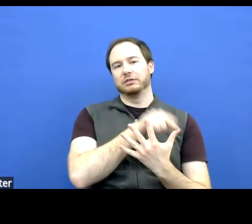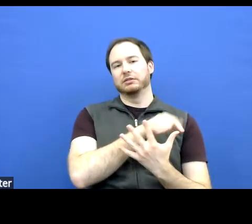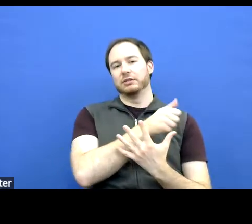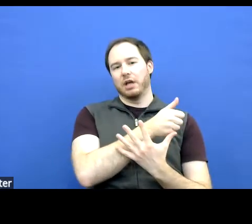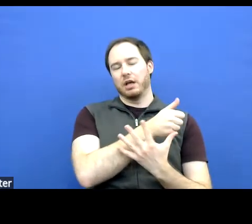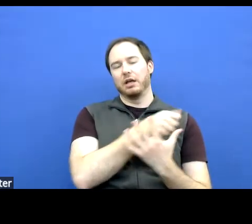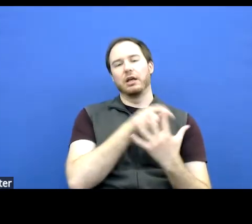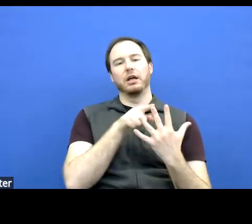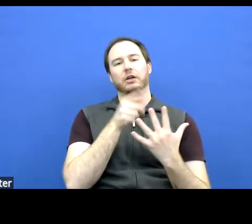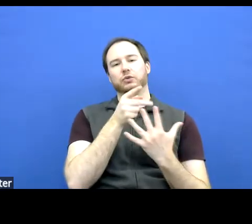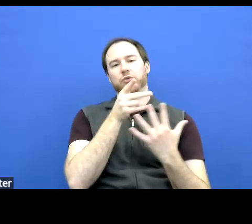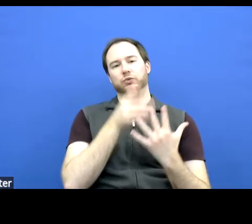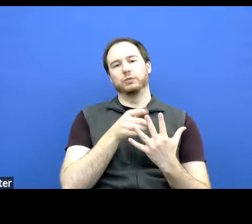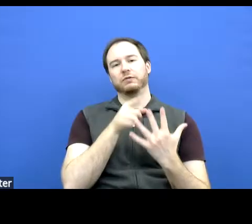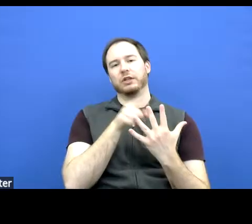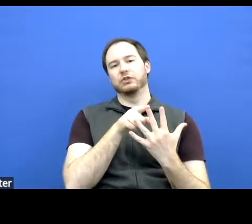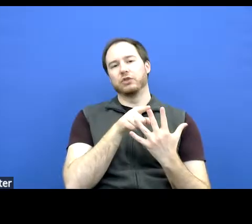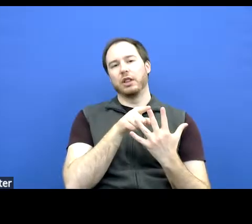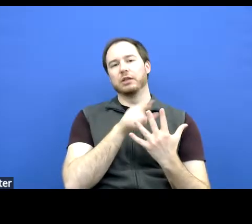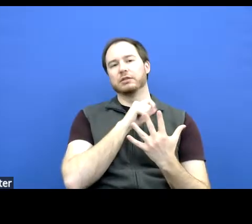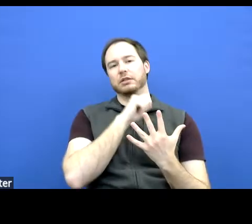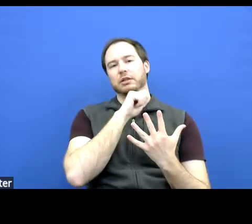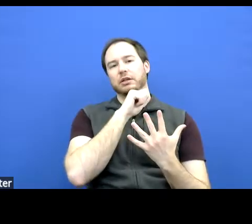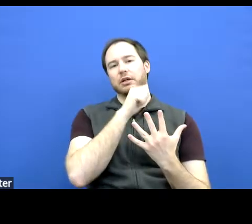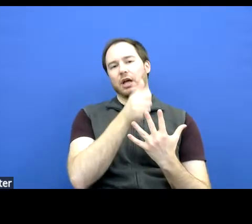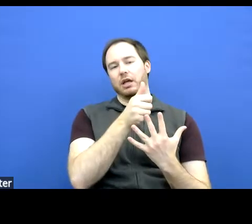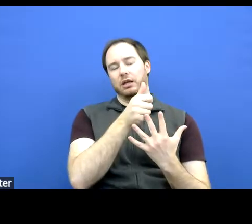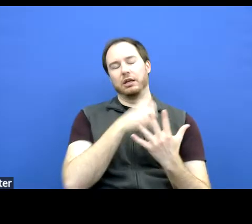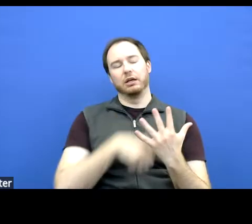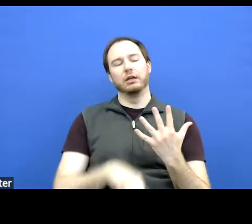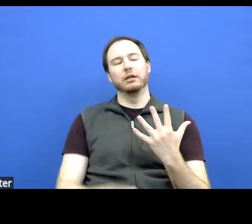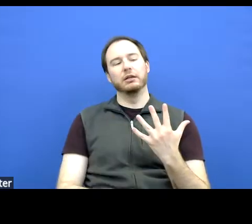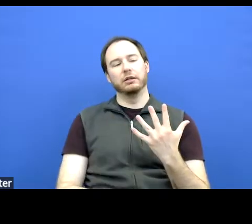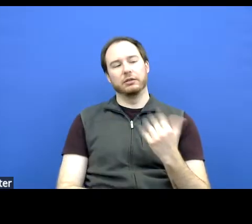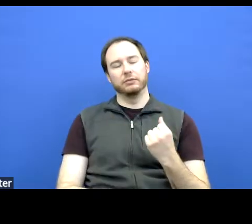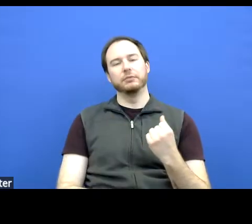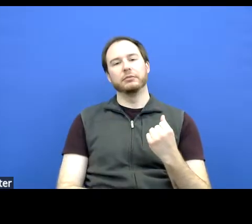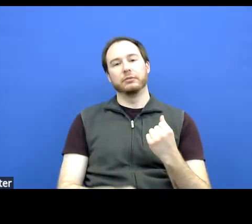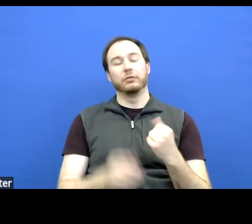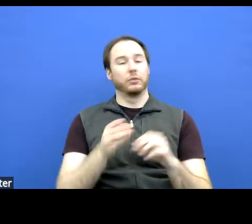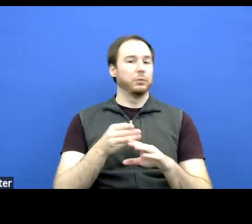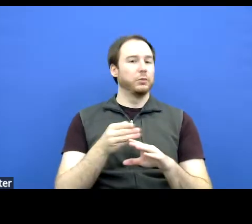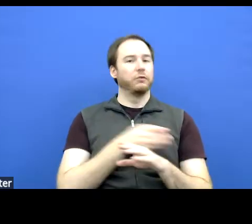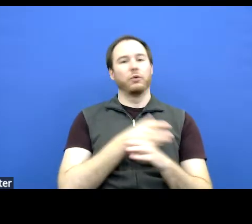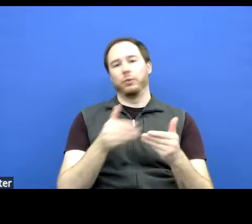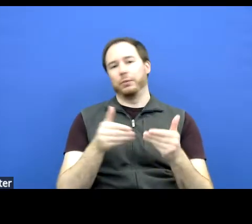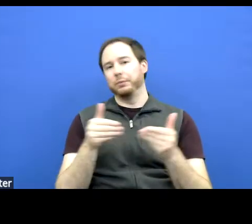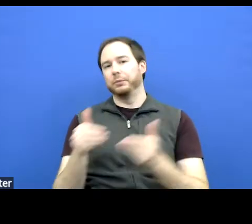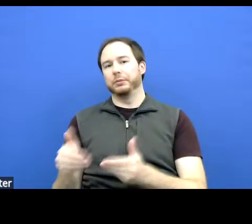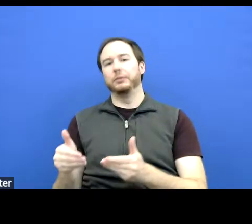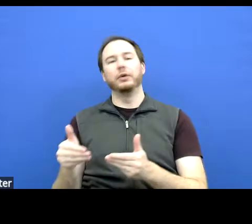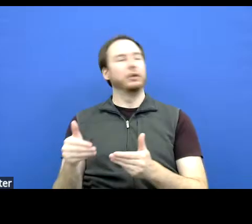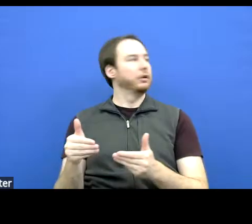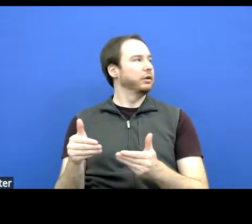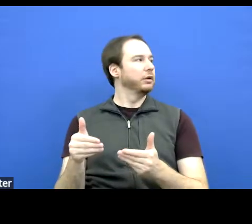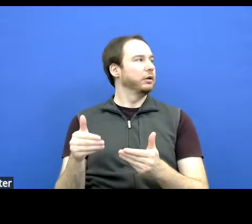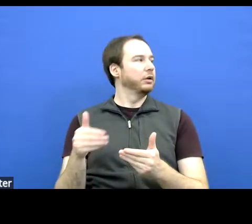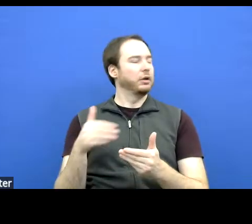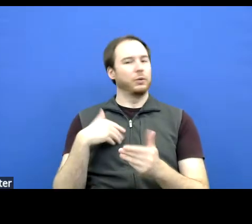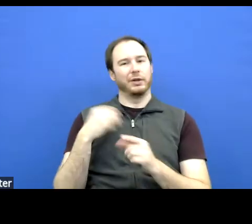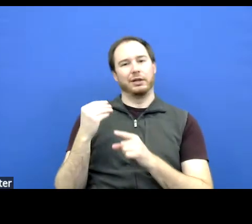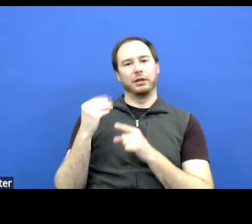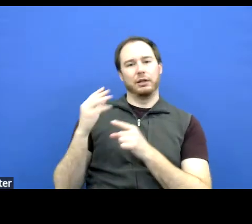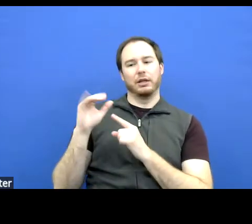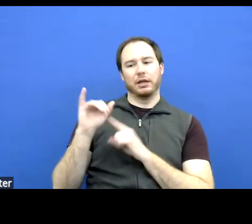Owens, Aye. Supervisor Schultz. Aye. Before we proceed, just let IT